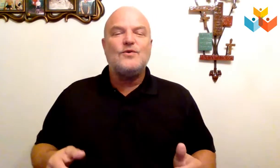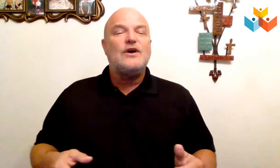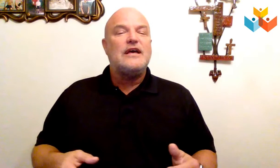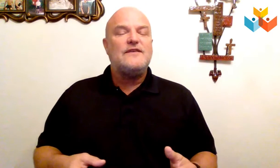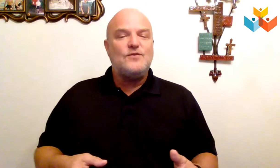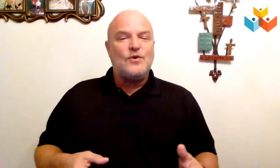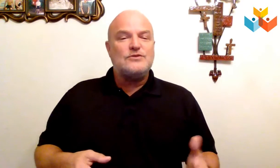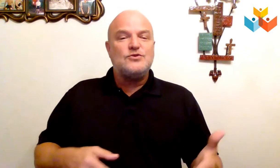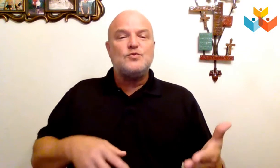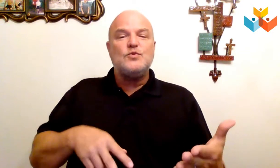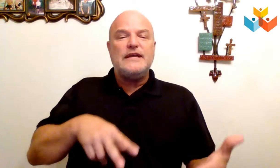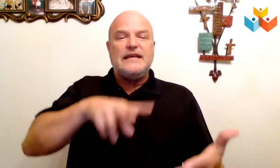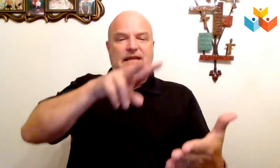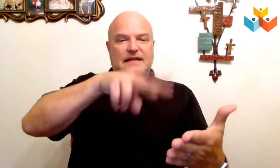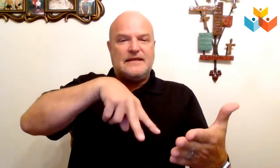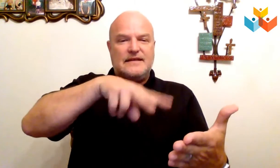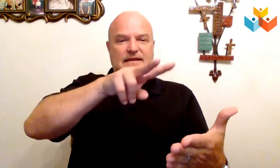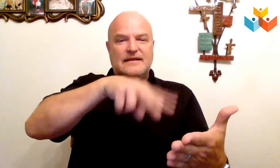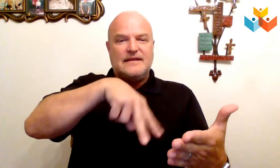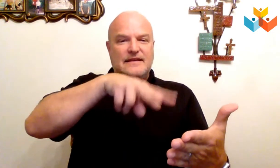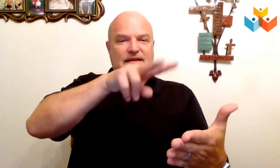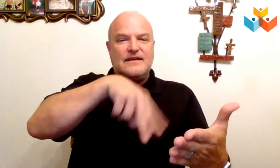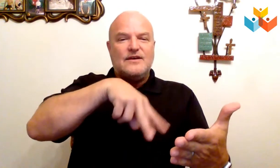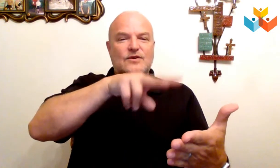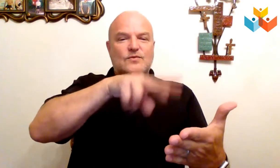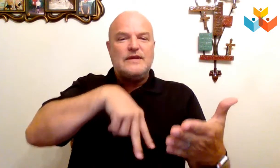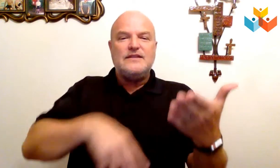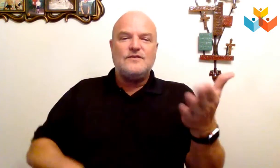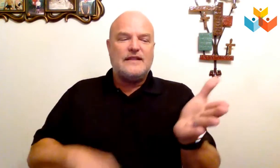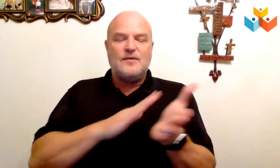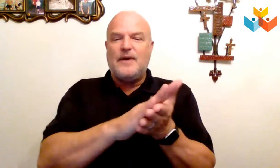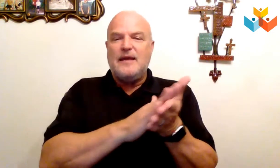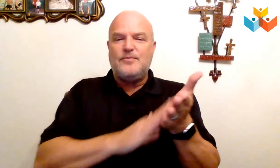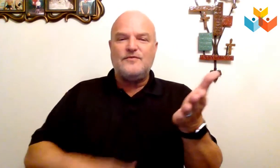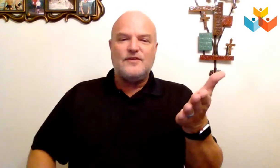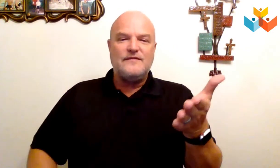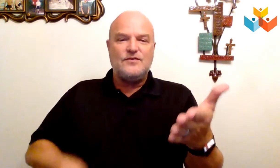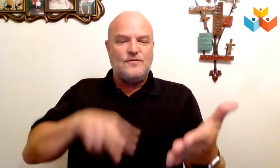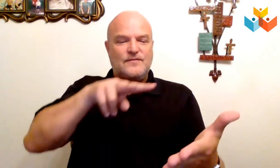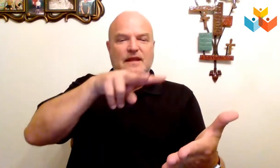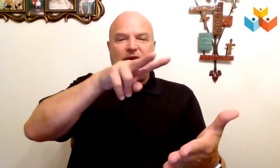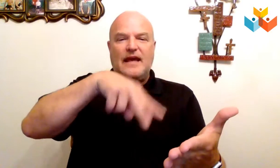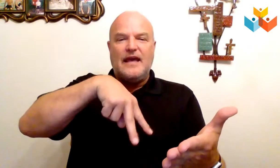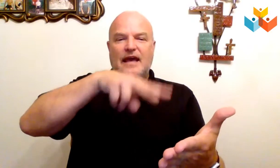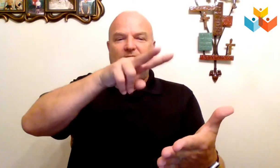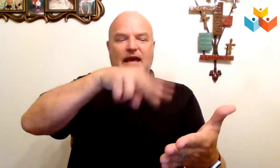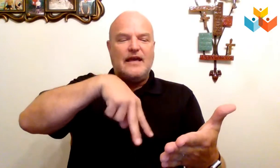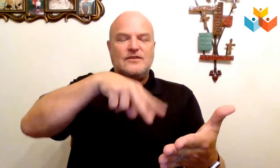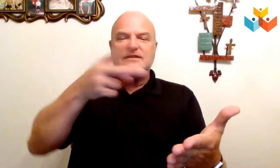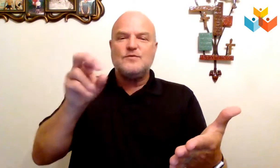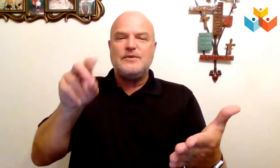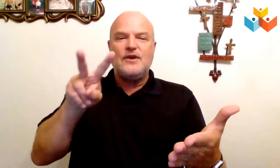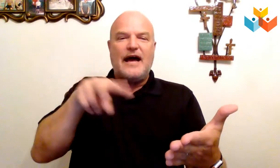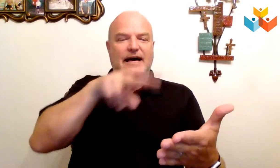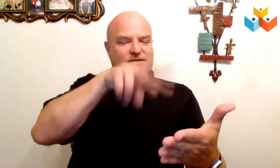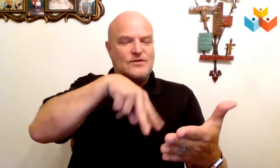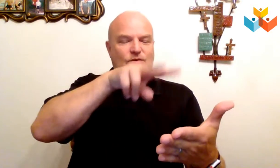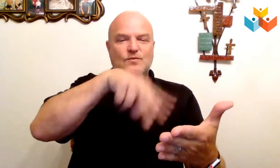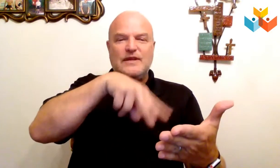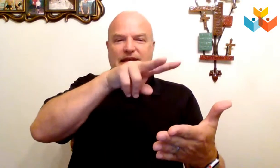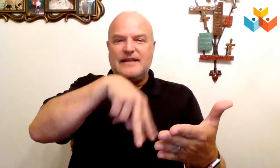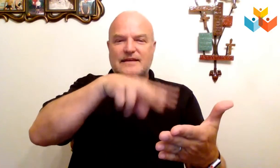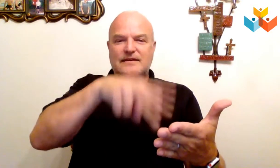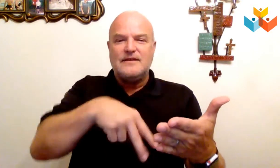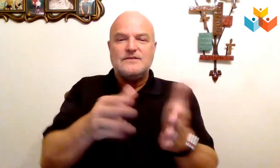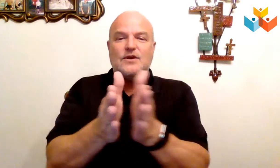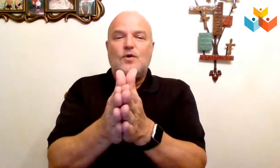close. So if you want to read, you got the paper in front of you, and